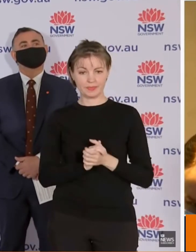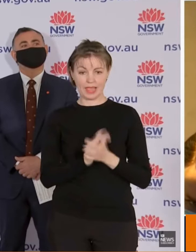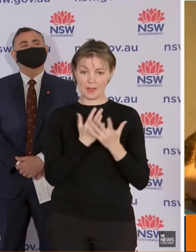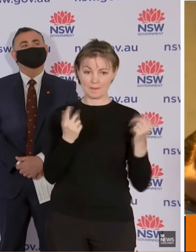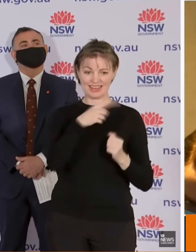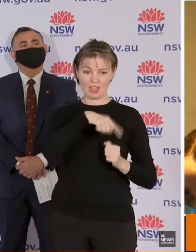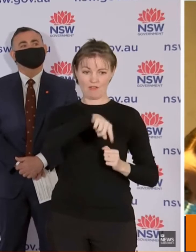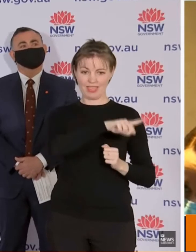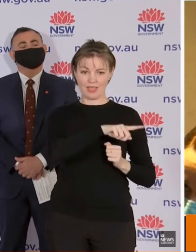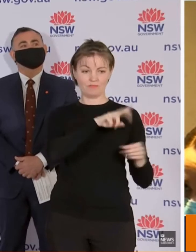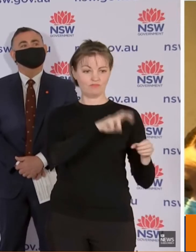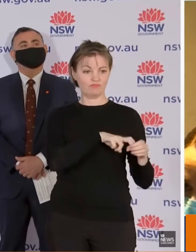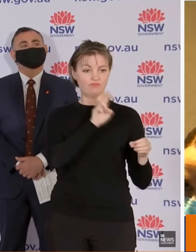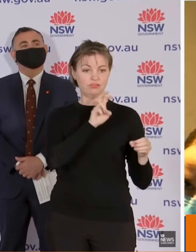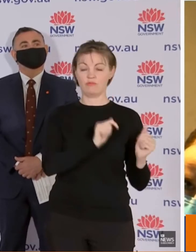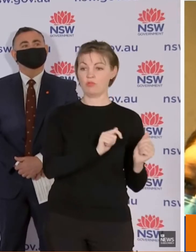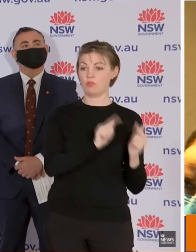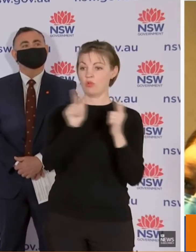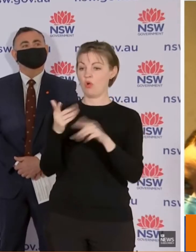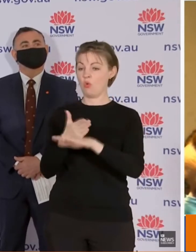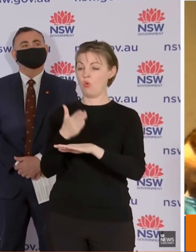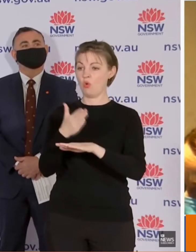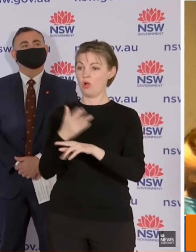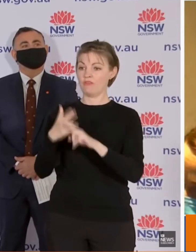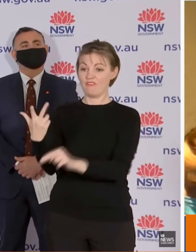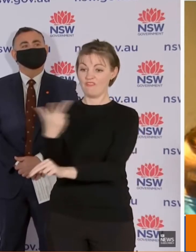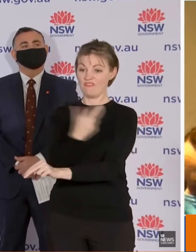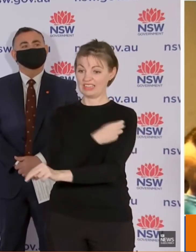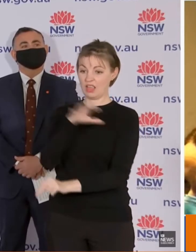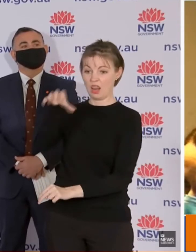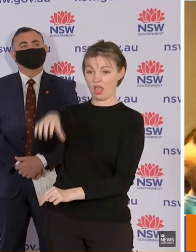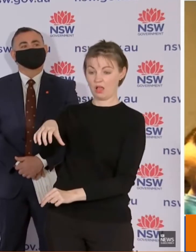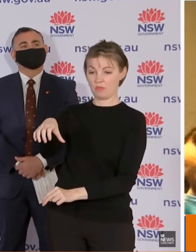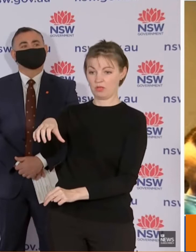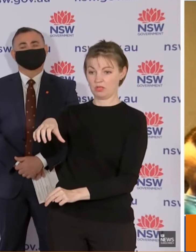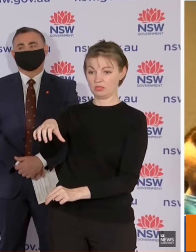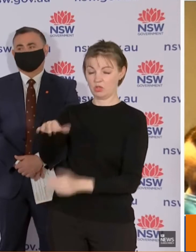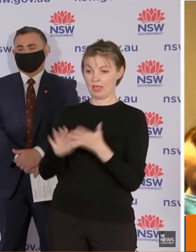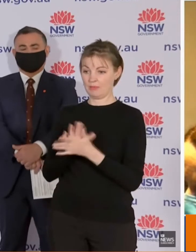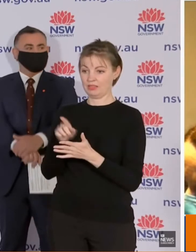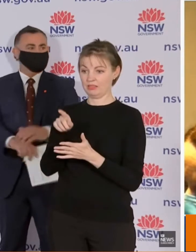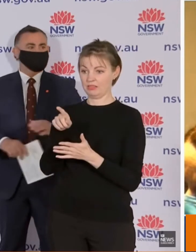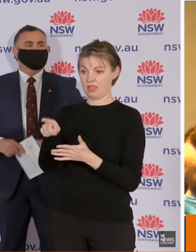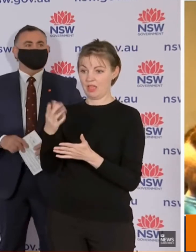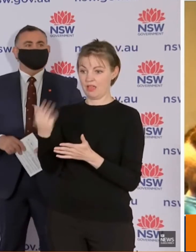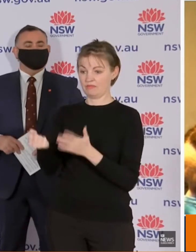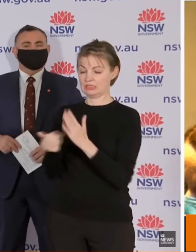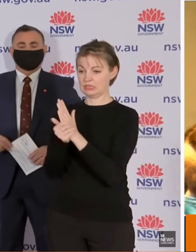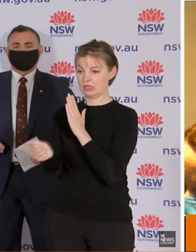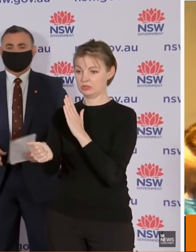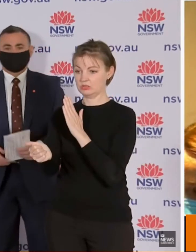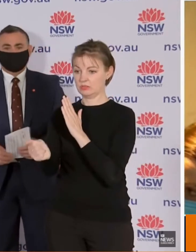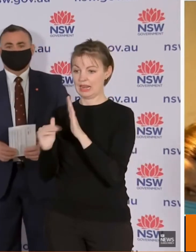join vaccine clinics and special health accommodation, and they're very skilled staff. So I was curious, are there any plans to maybe recall